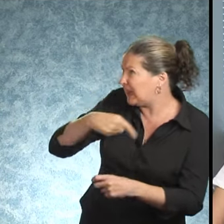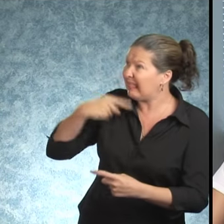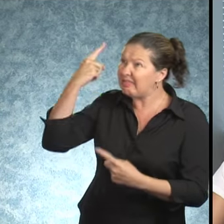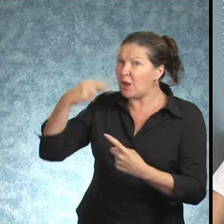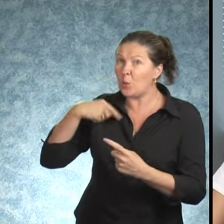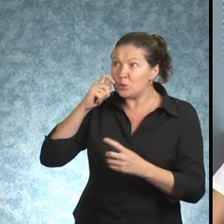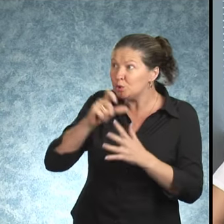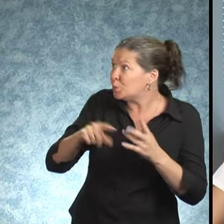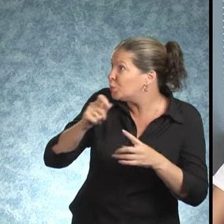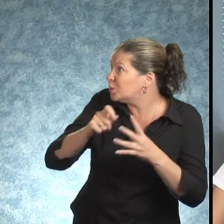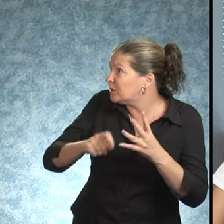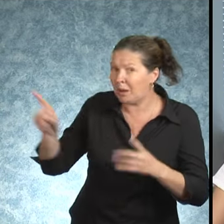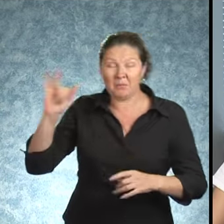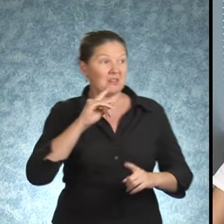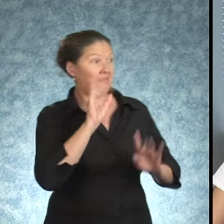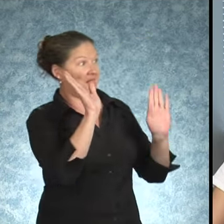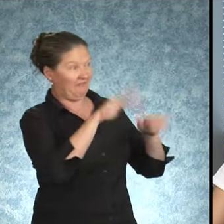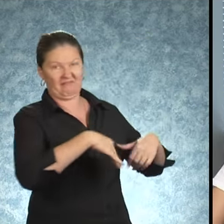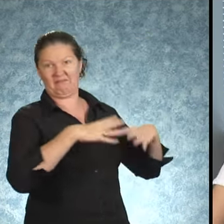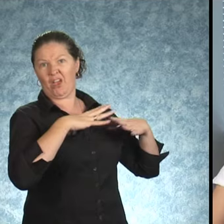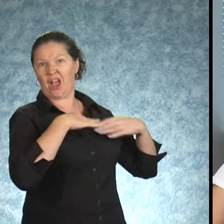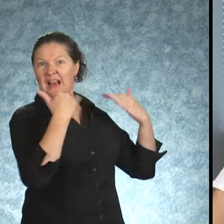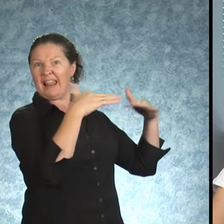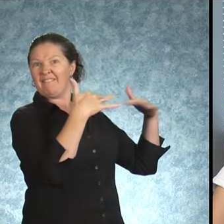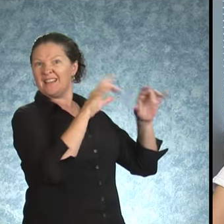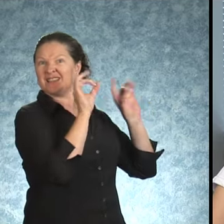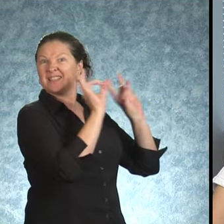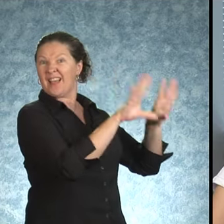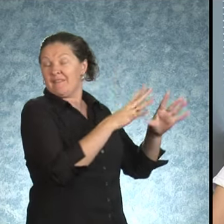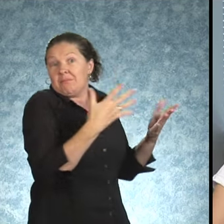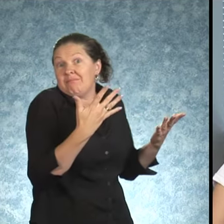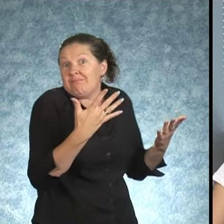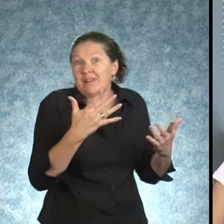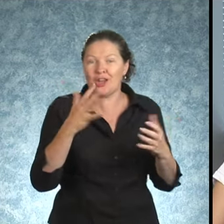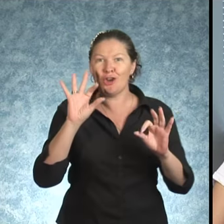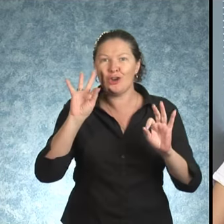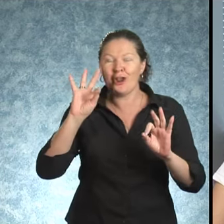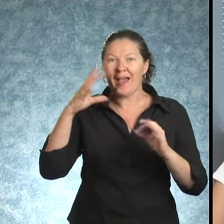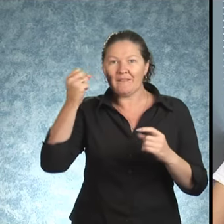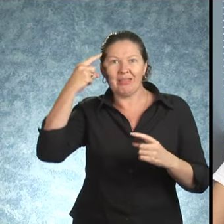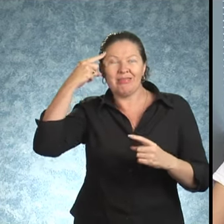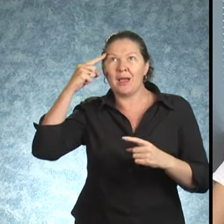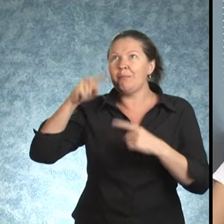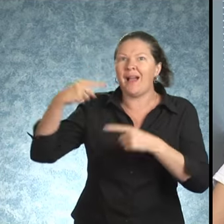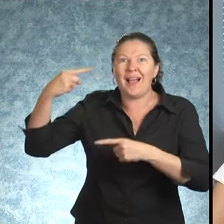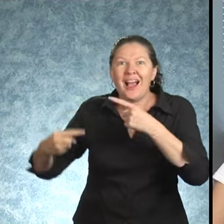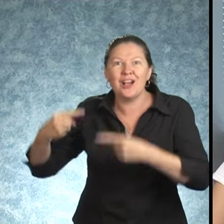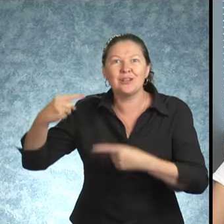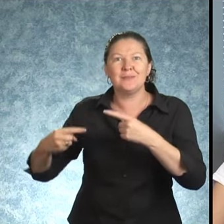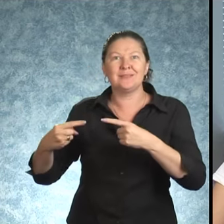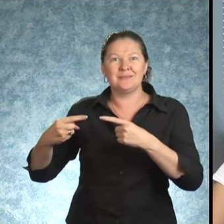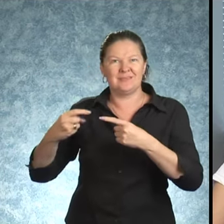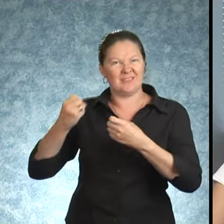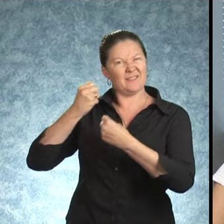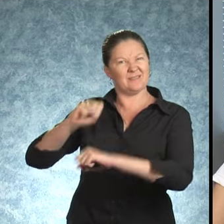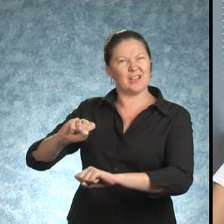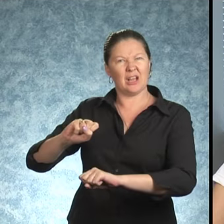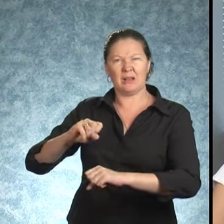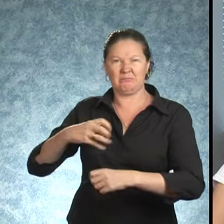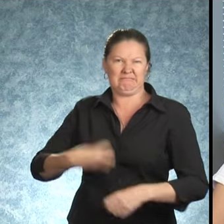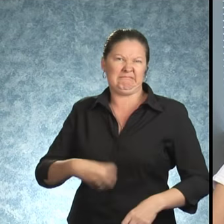I was thinking of doing this, they could say fine and let you handle it completely by yourself. So you've actually avoided an argument, and